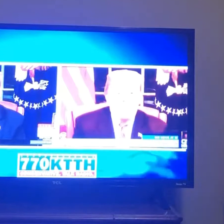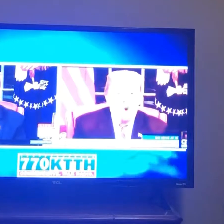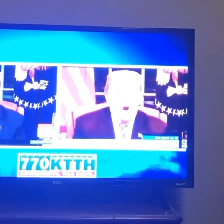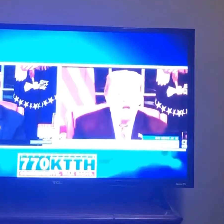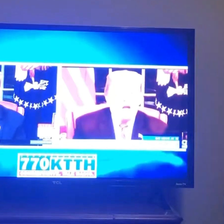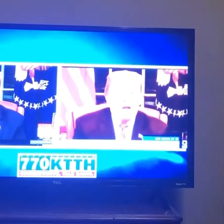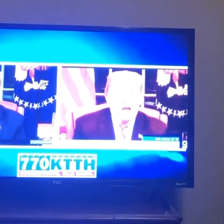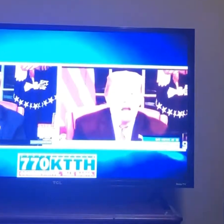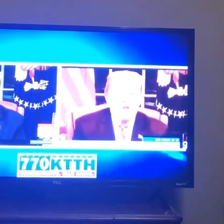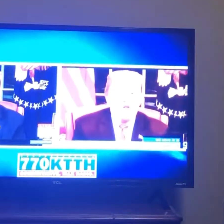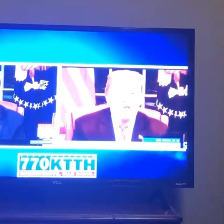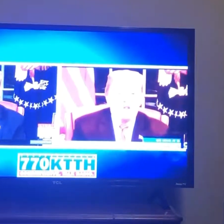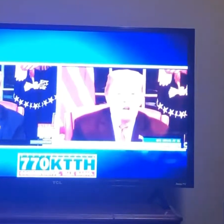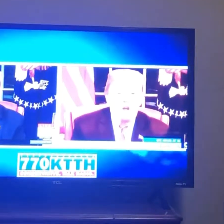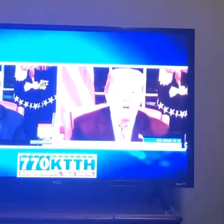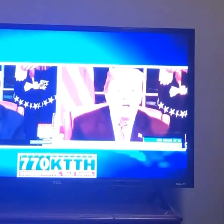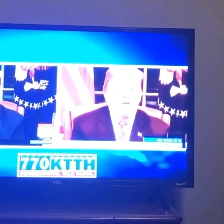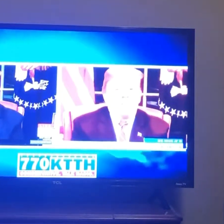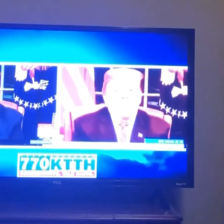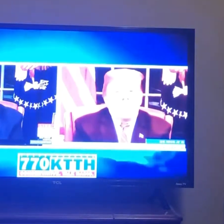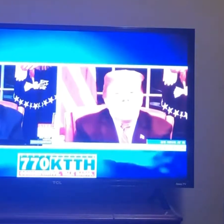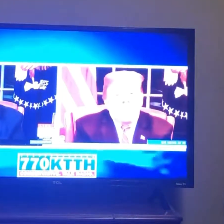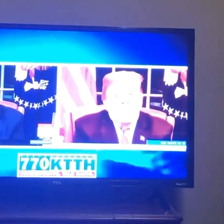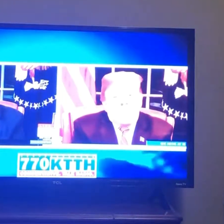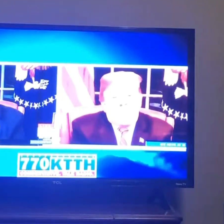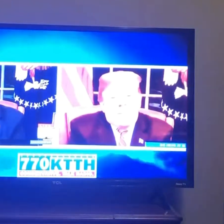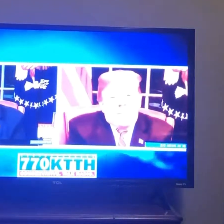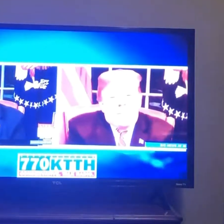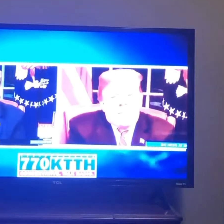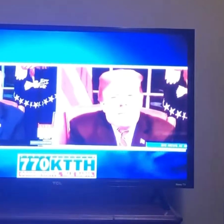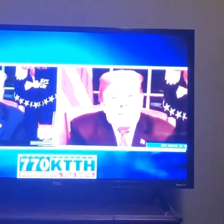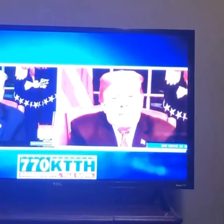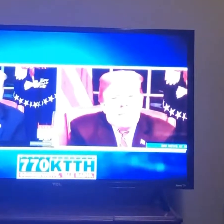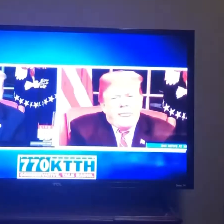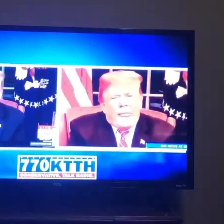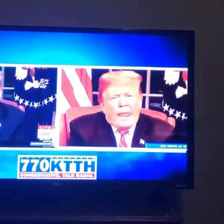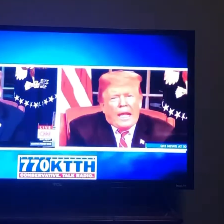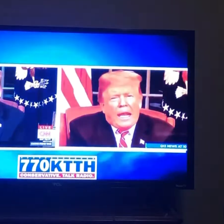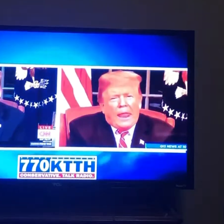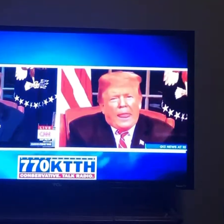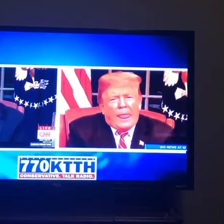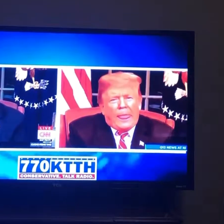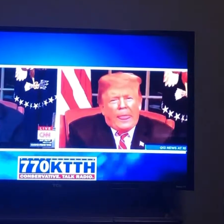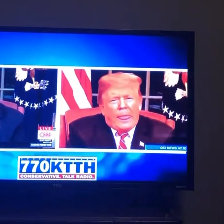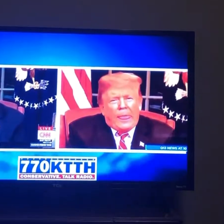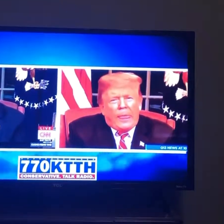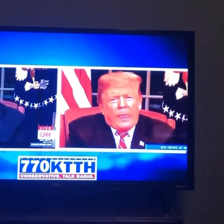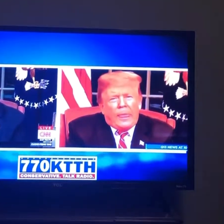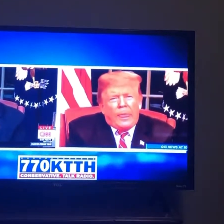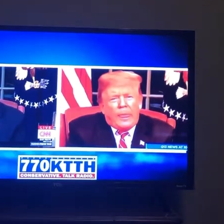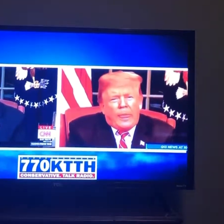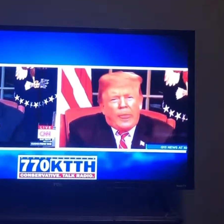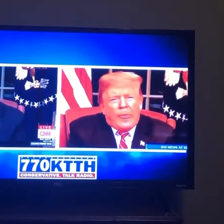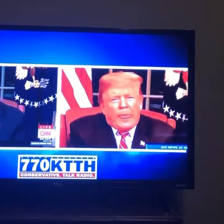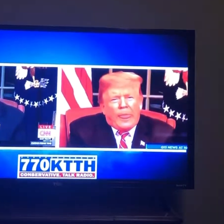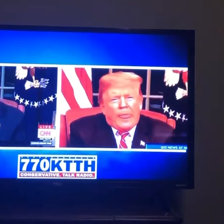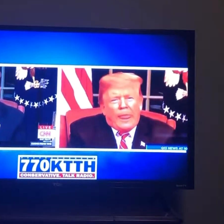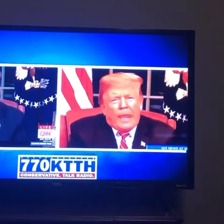and R-Sign World. And those are just some of my favorites to name a few, but then again, there are